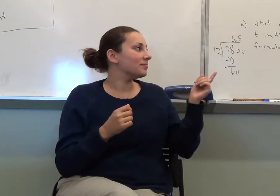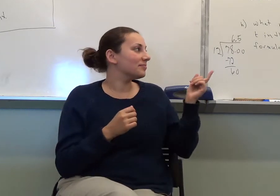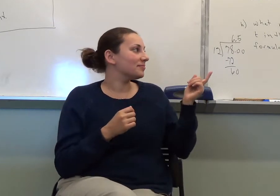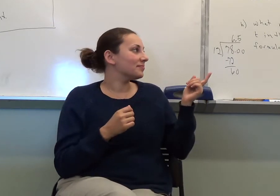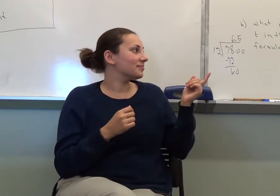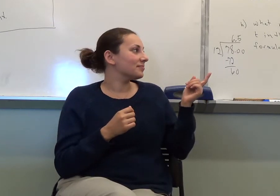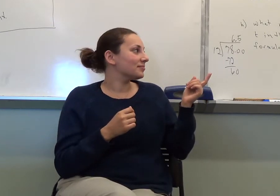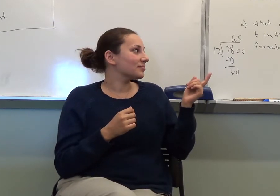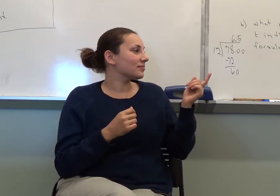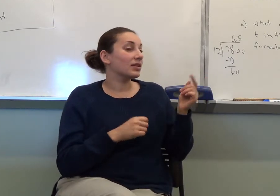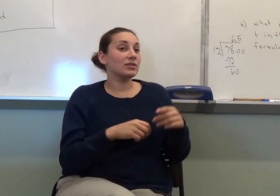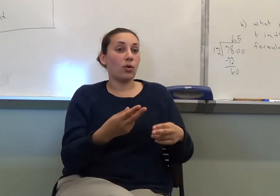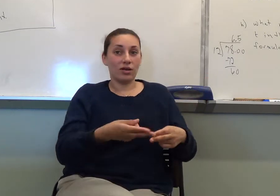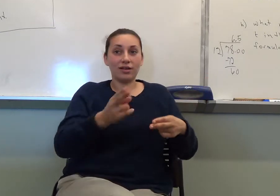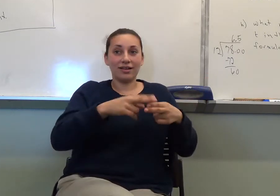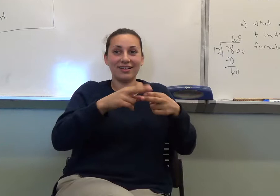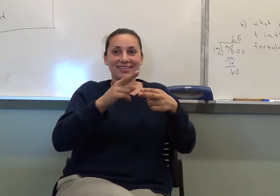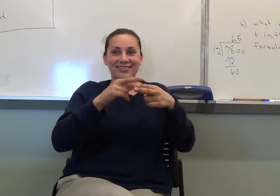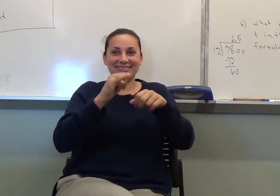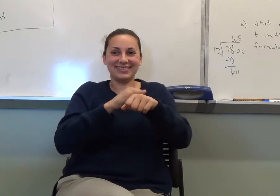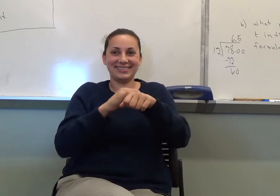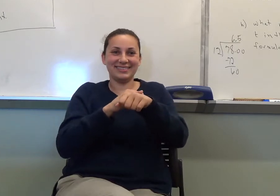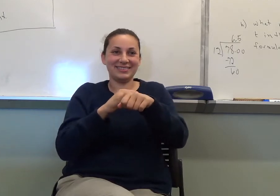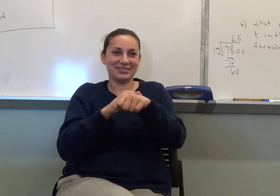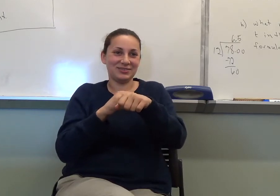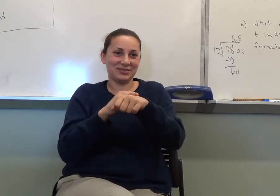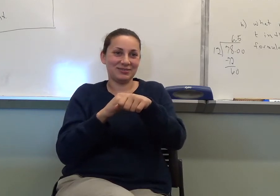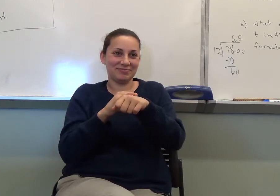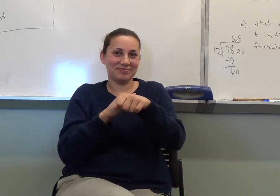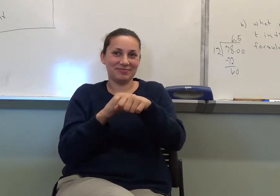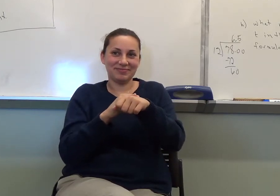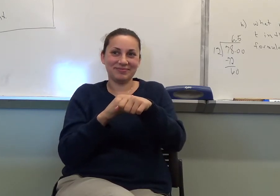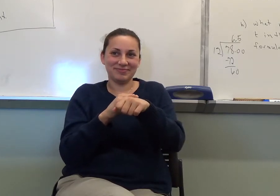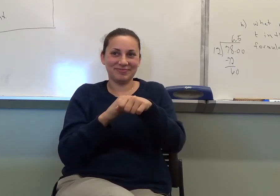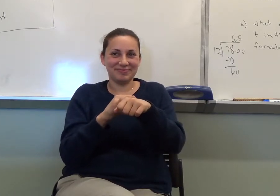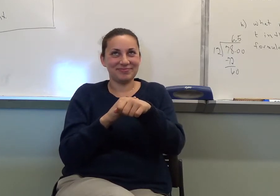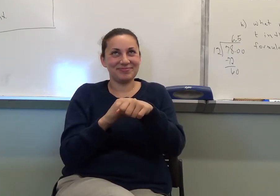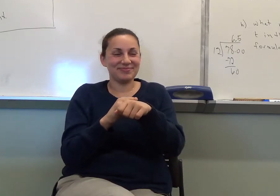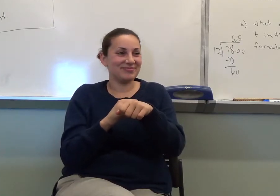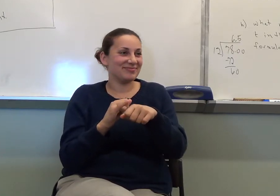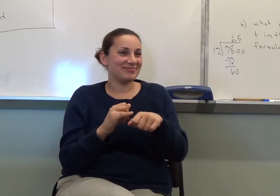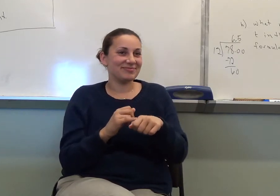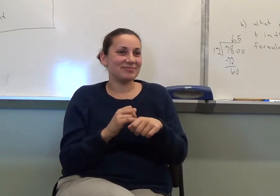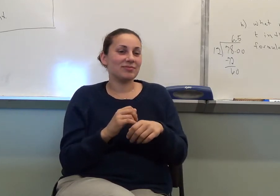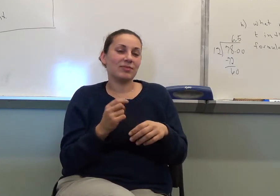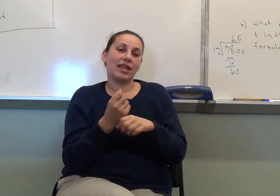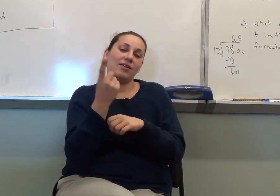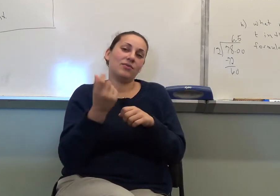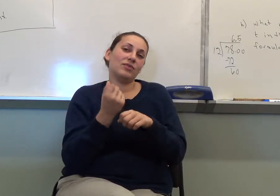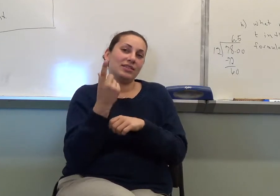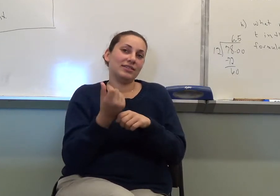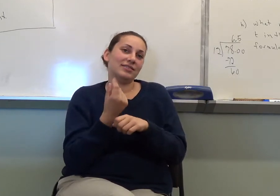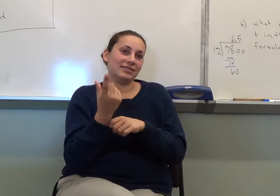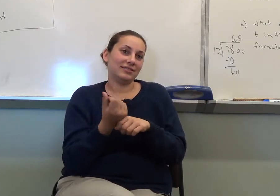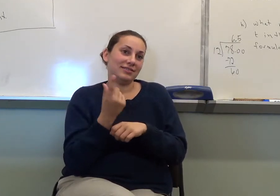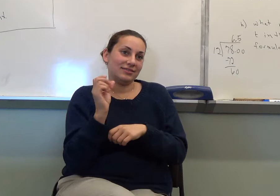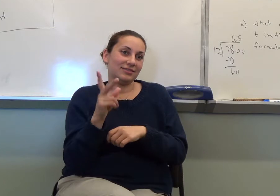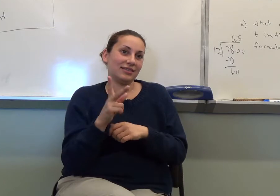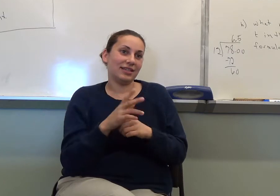what compound interest, where you're compounding it annually, this is how it's working. So it really comes back